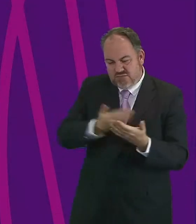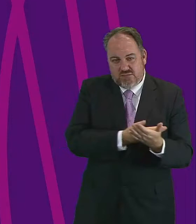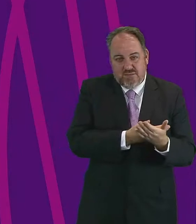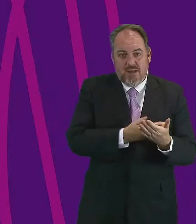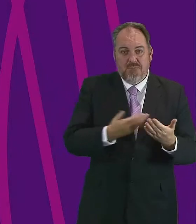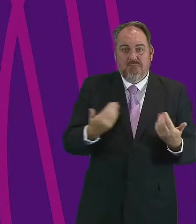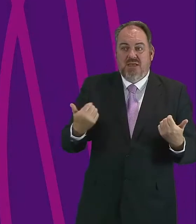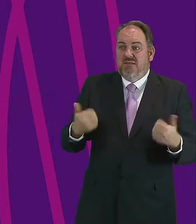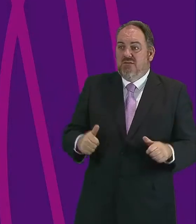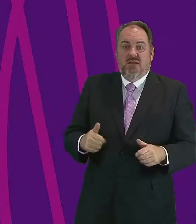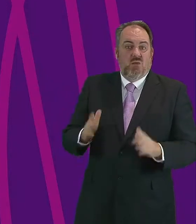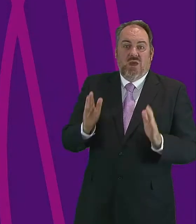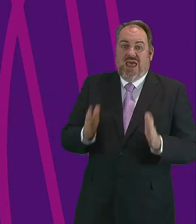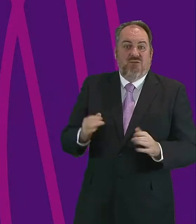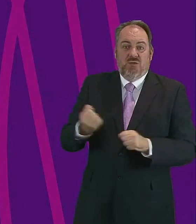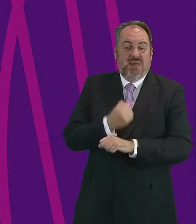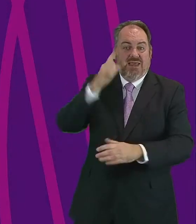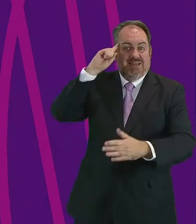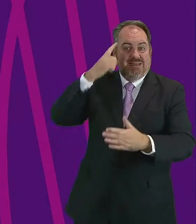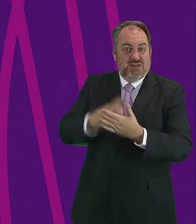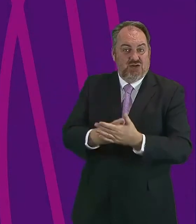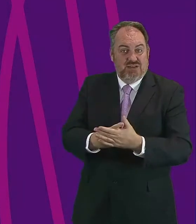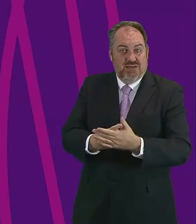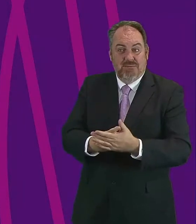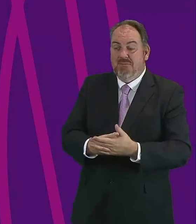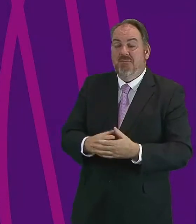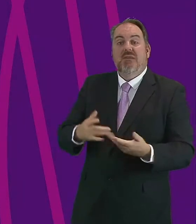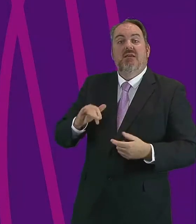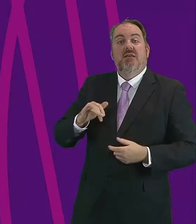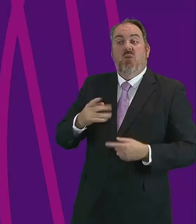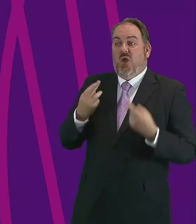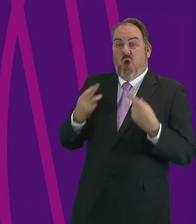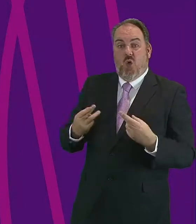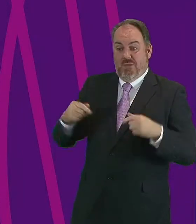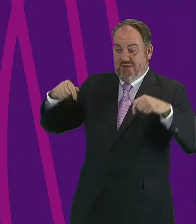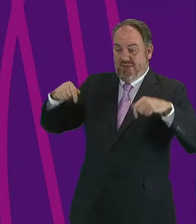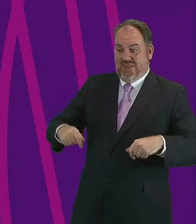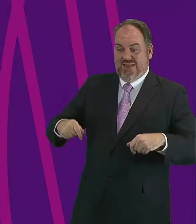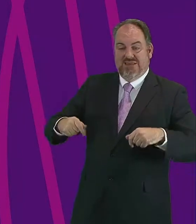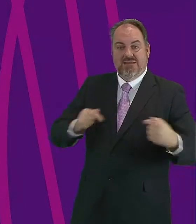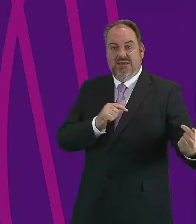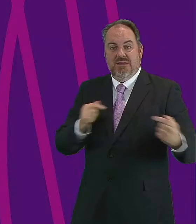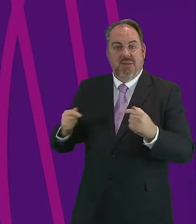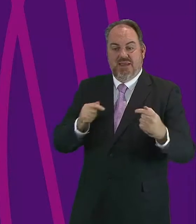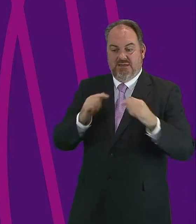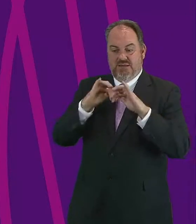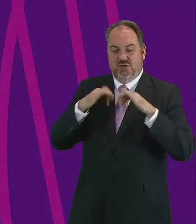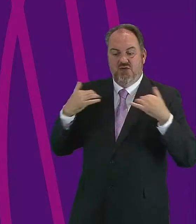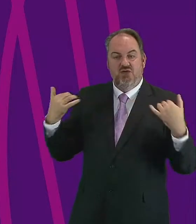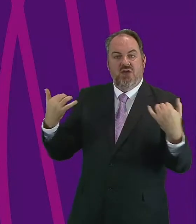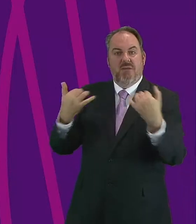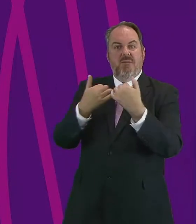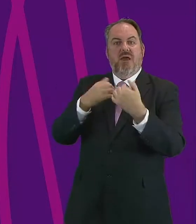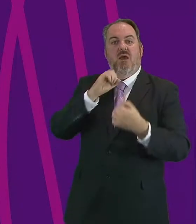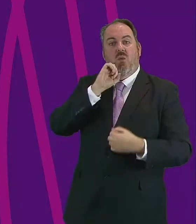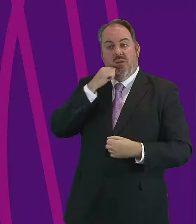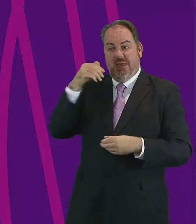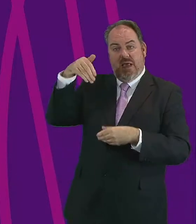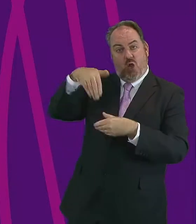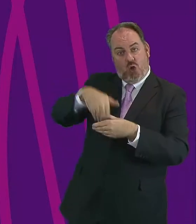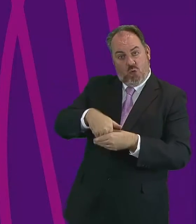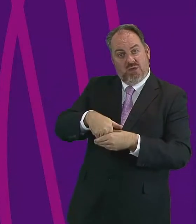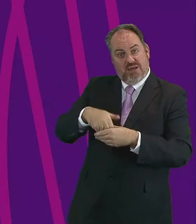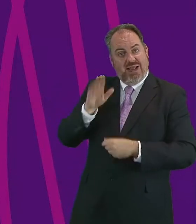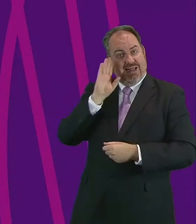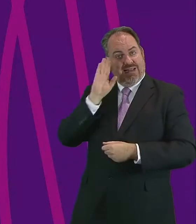to be made. And when decisions are made, and I hope the Chamber will be part of the process and the committees will be part of the process of thinking this